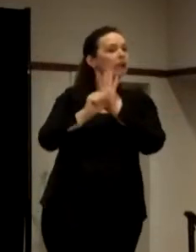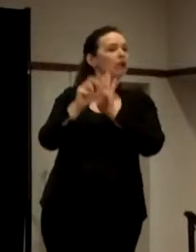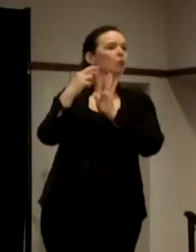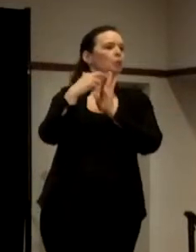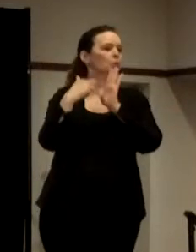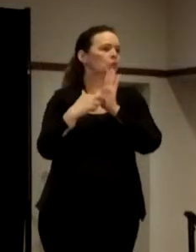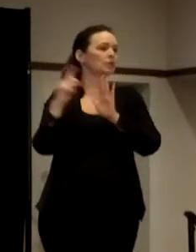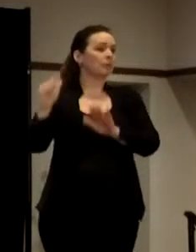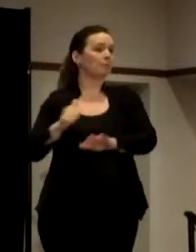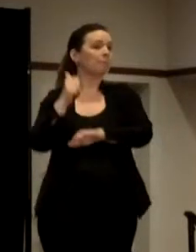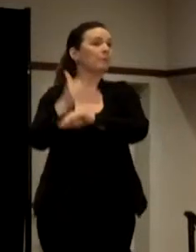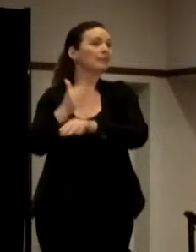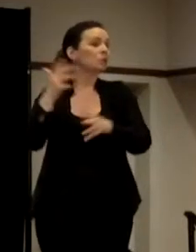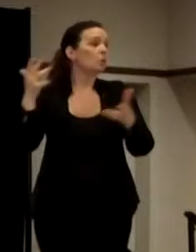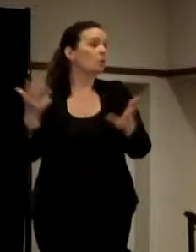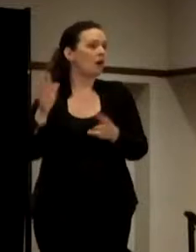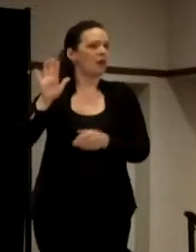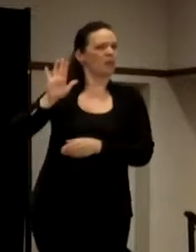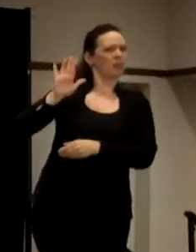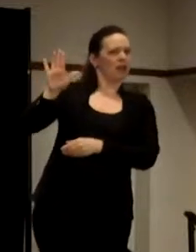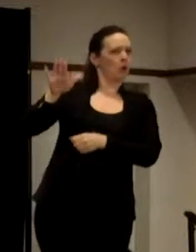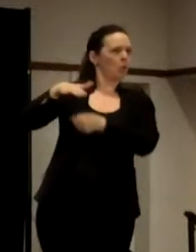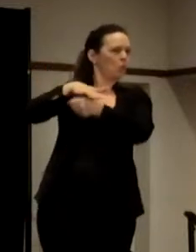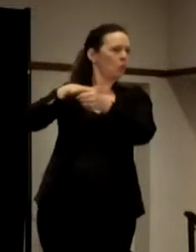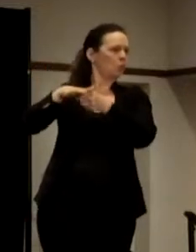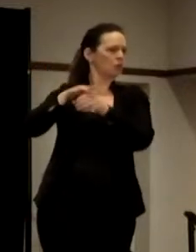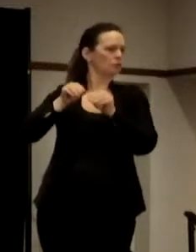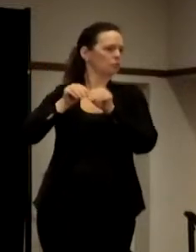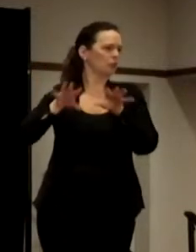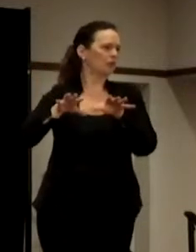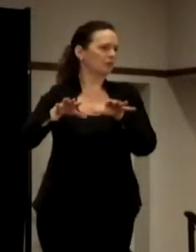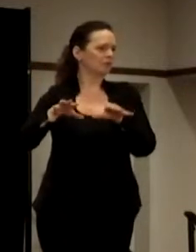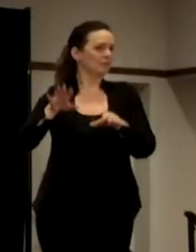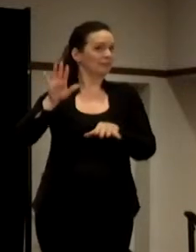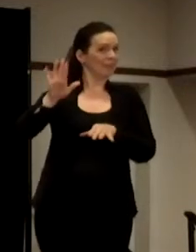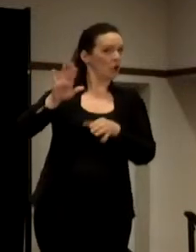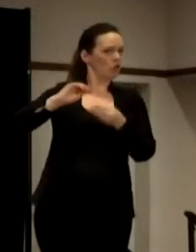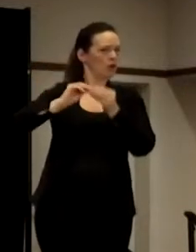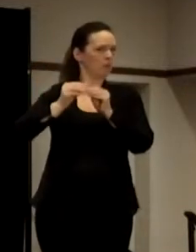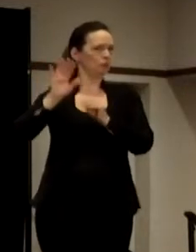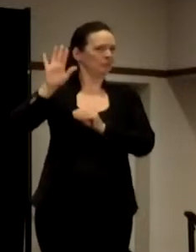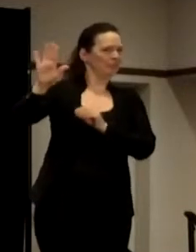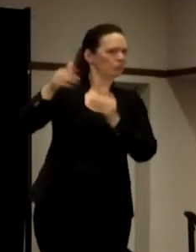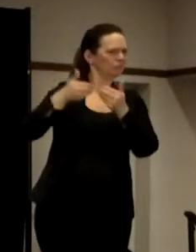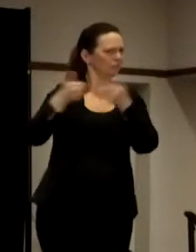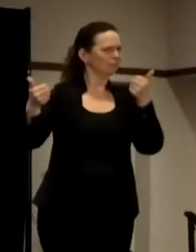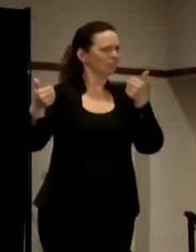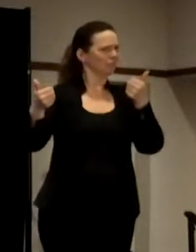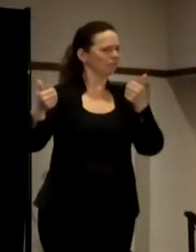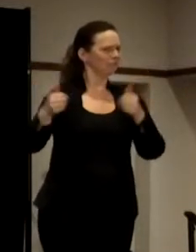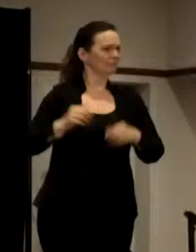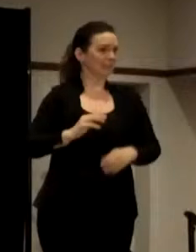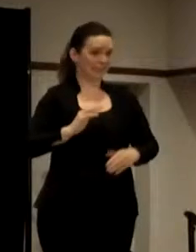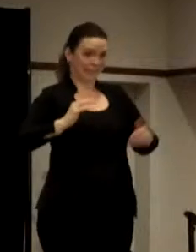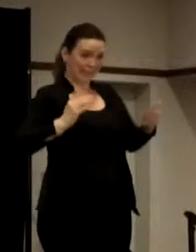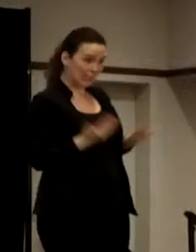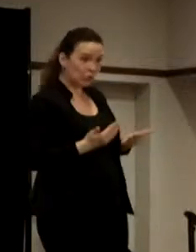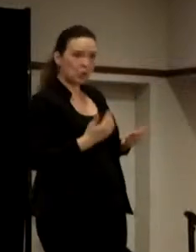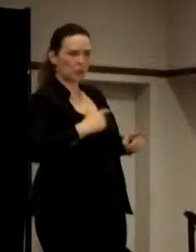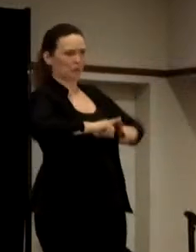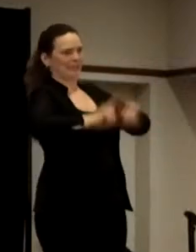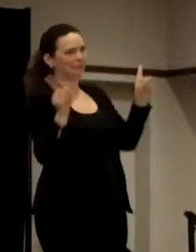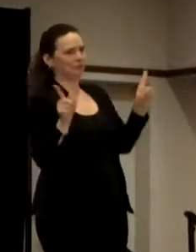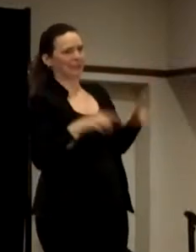experts. And I think that's just kind of where this needs to go now. And that's not saying the state hasn't done, I'm